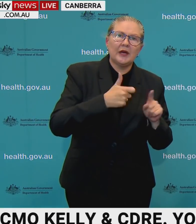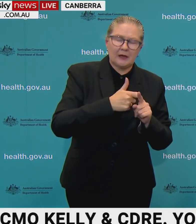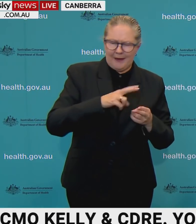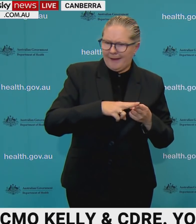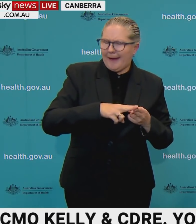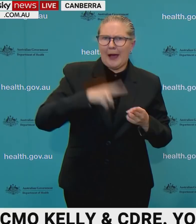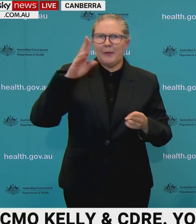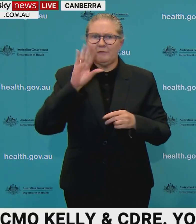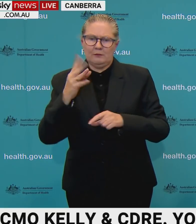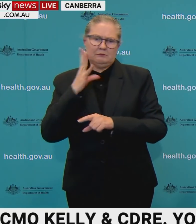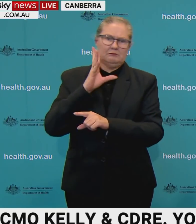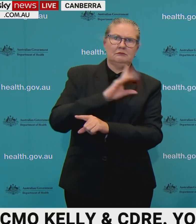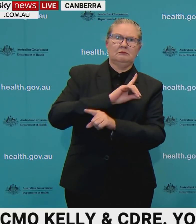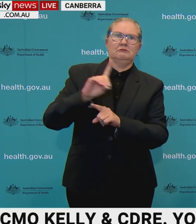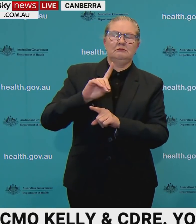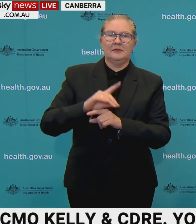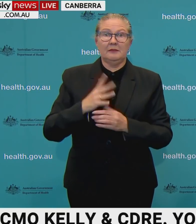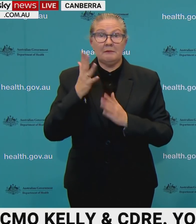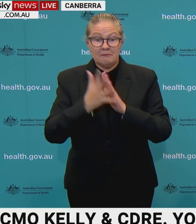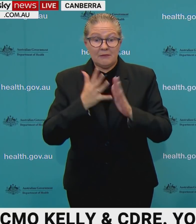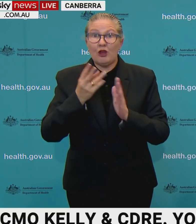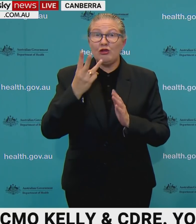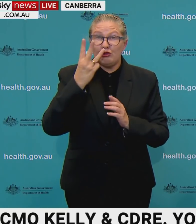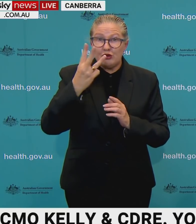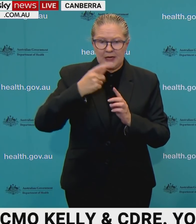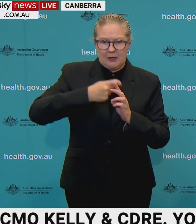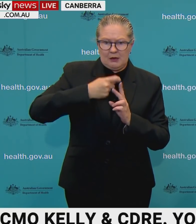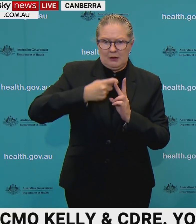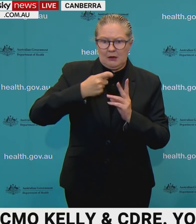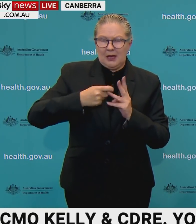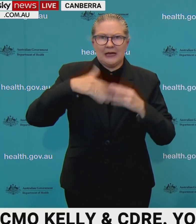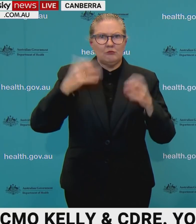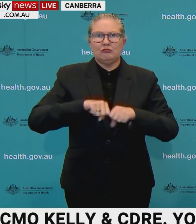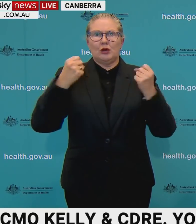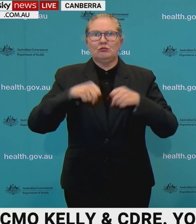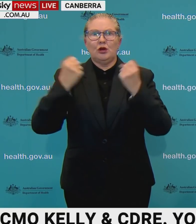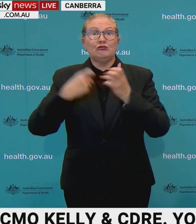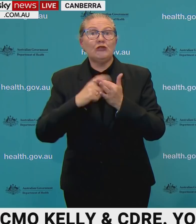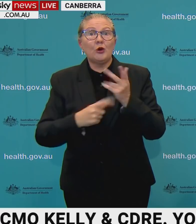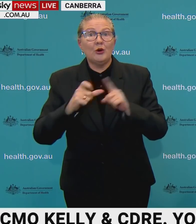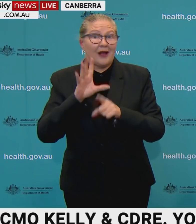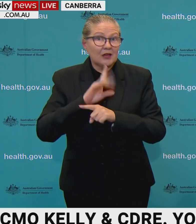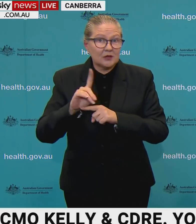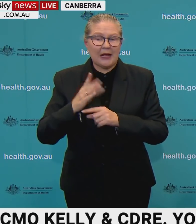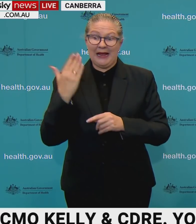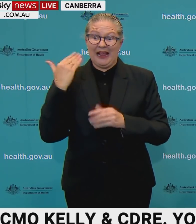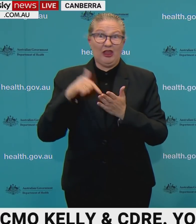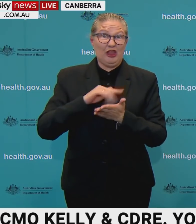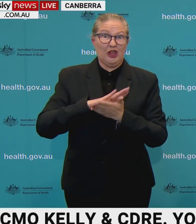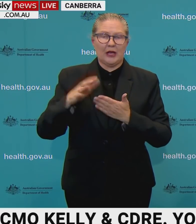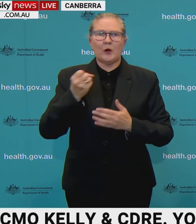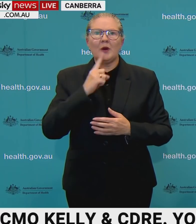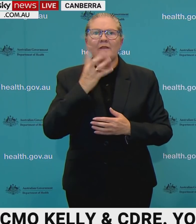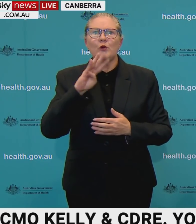previous week. This included 3 successive days of records last week, and last Thursday we had